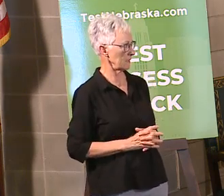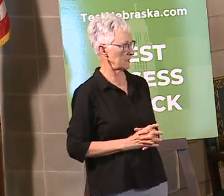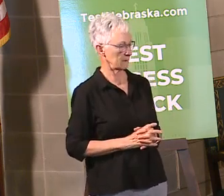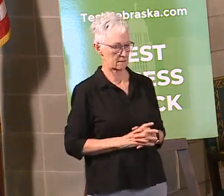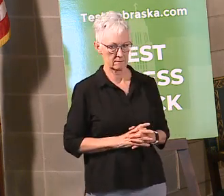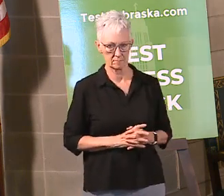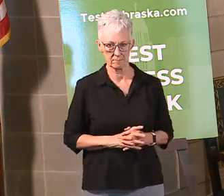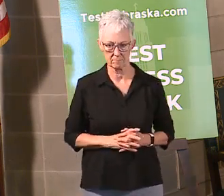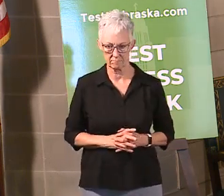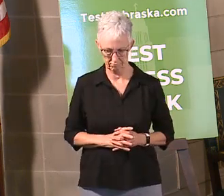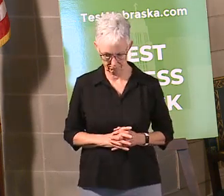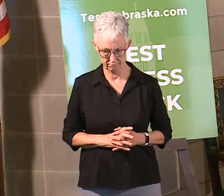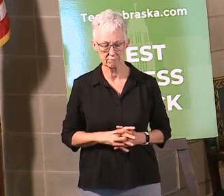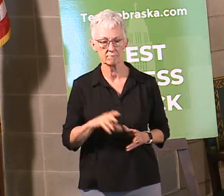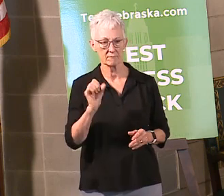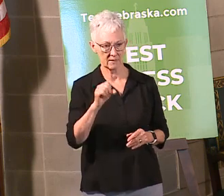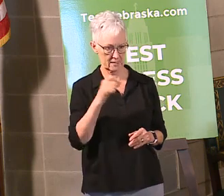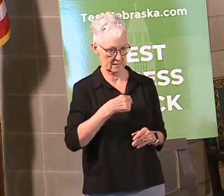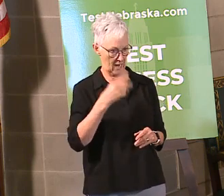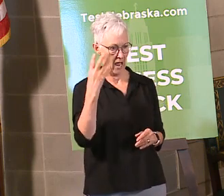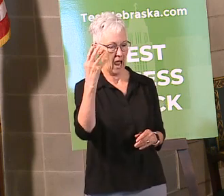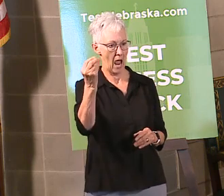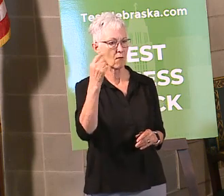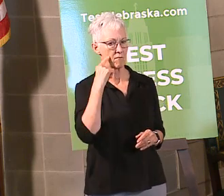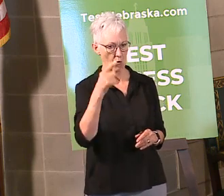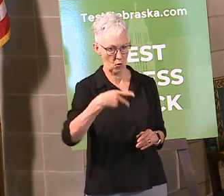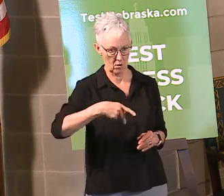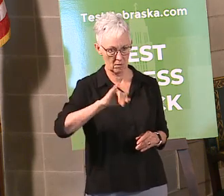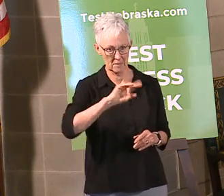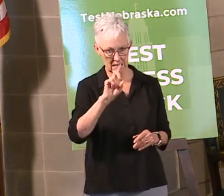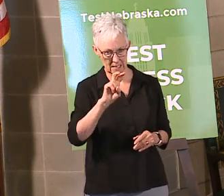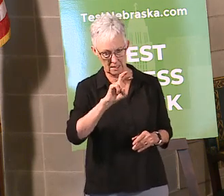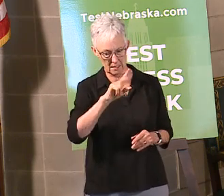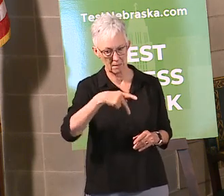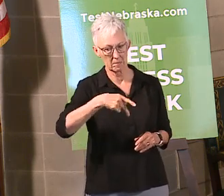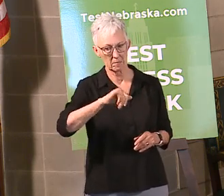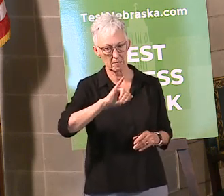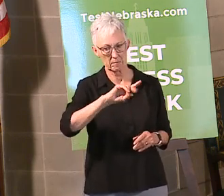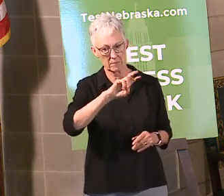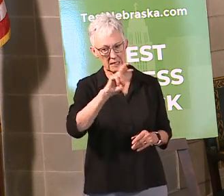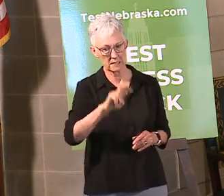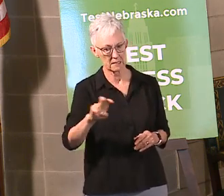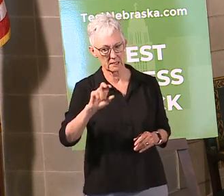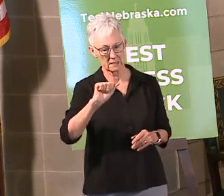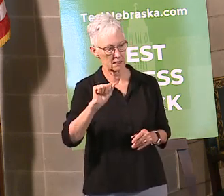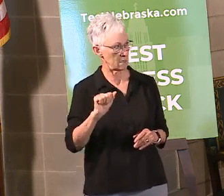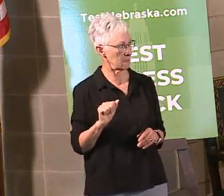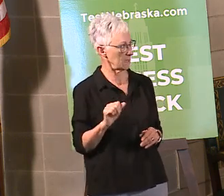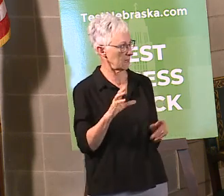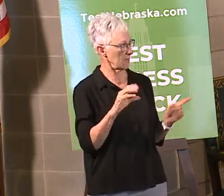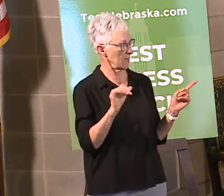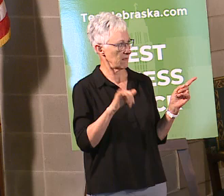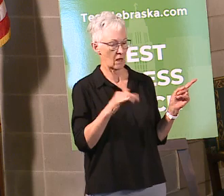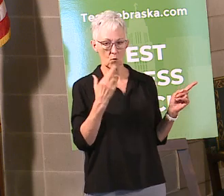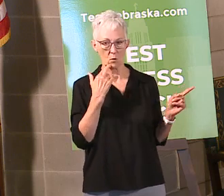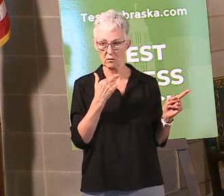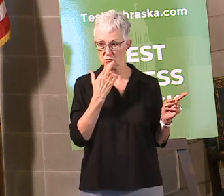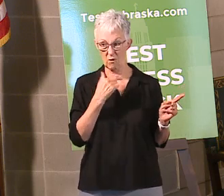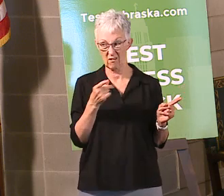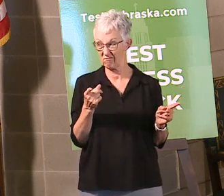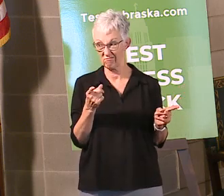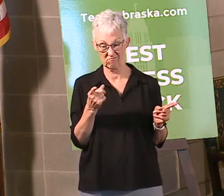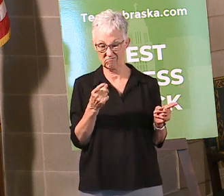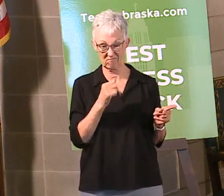was, have I been out to eat? I've been out for pizza, and actually, I would say that the restaurant has been just hasn't been crowded.